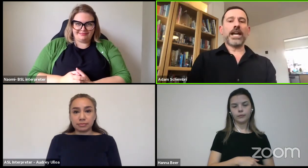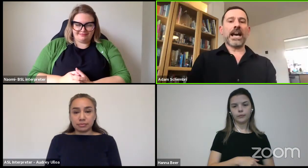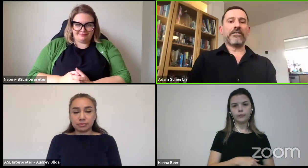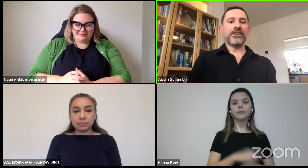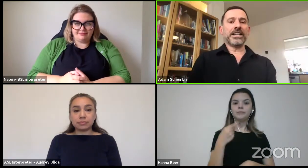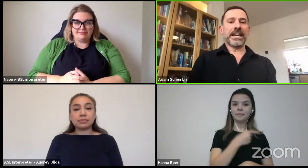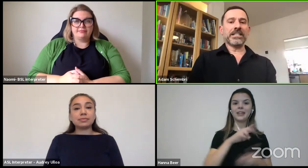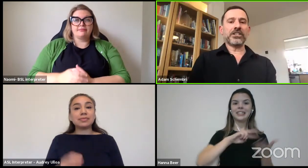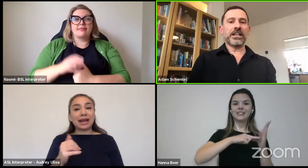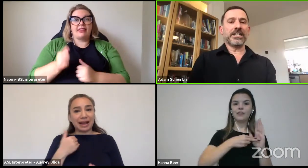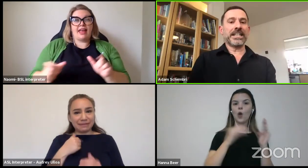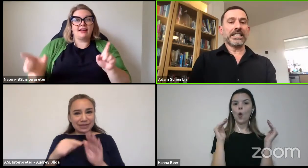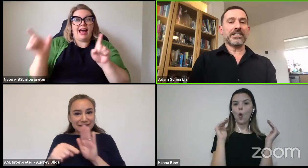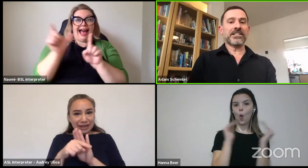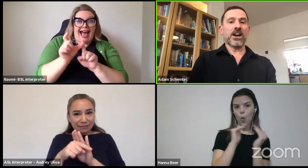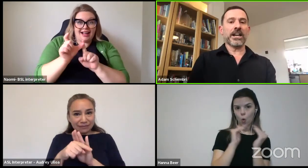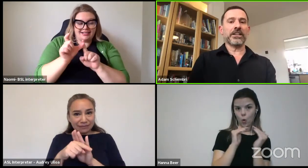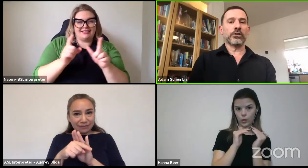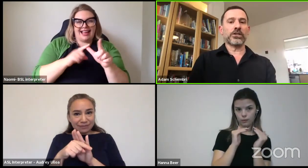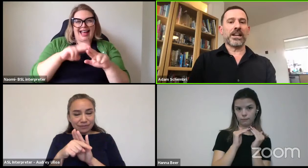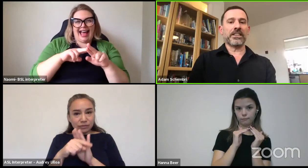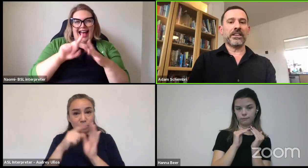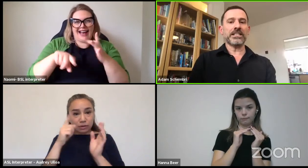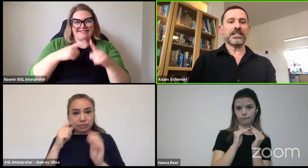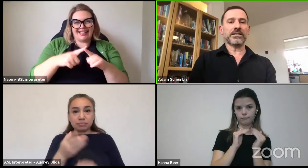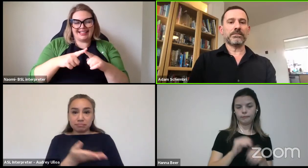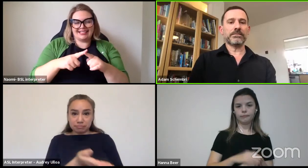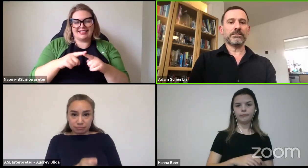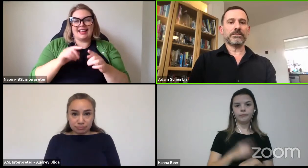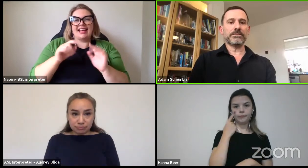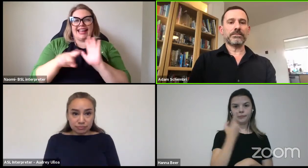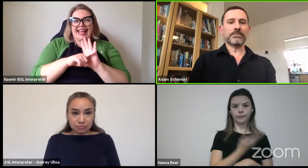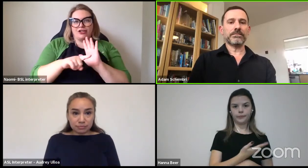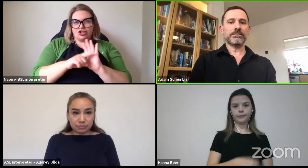Then we have a negator sign that looks like this.